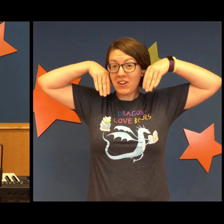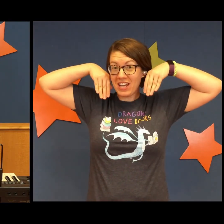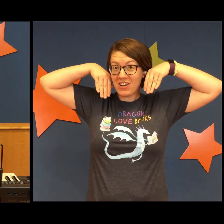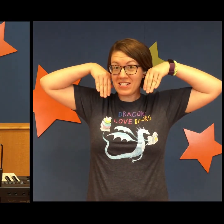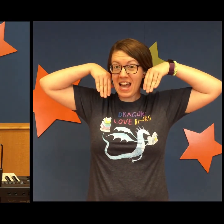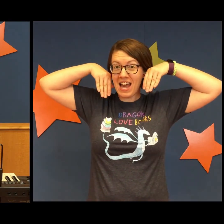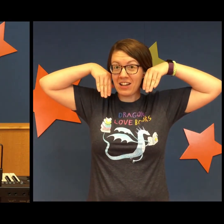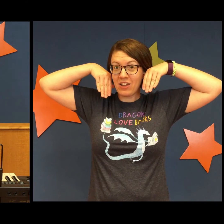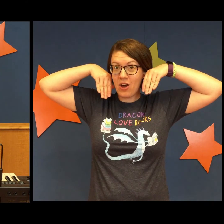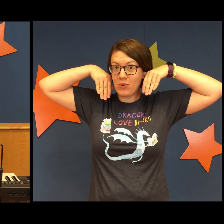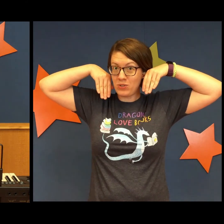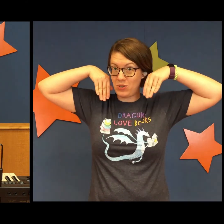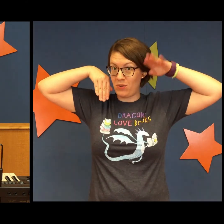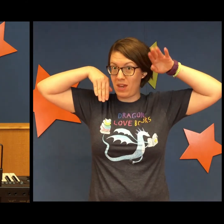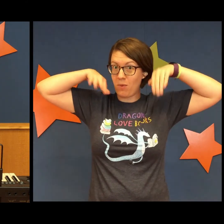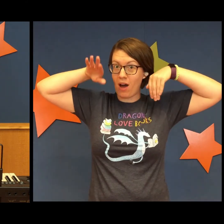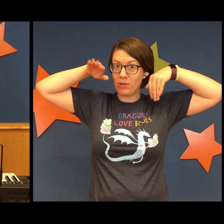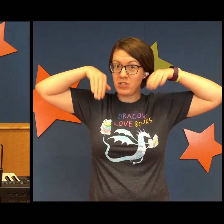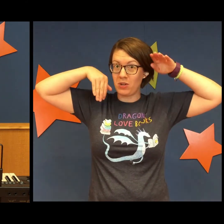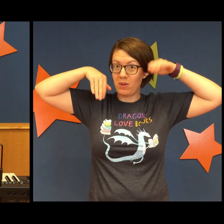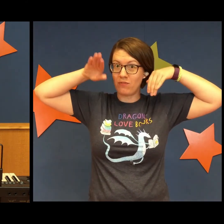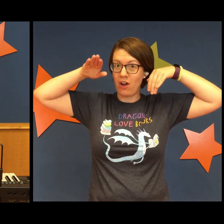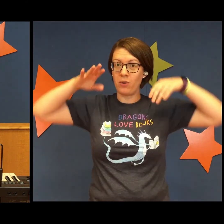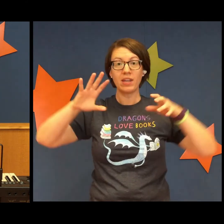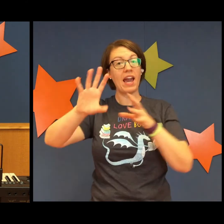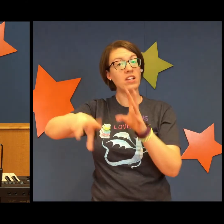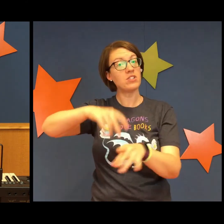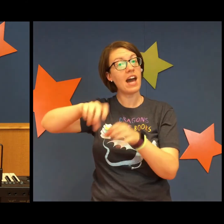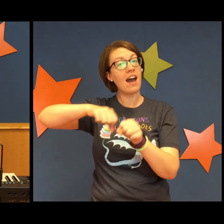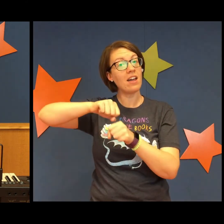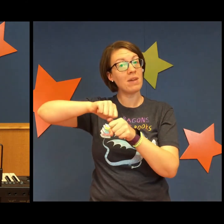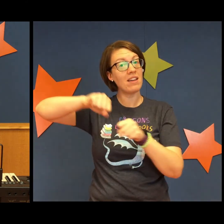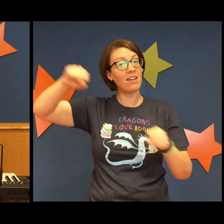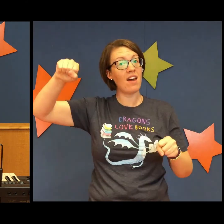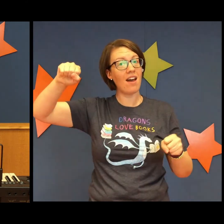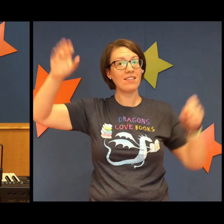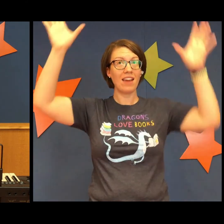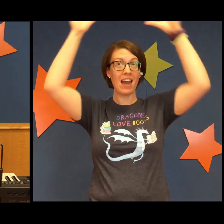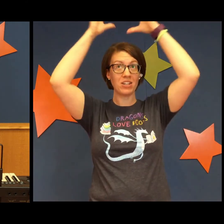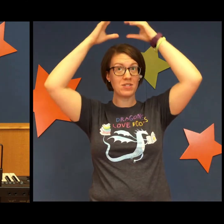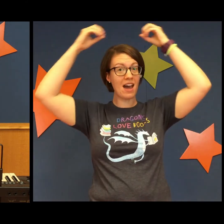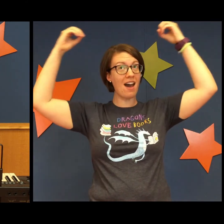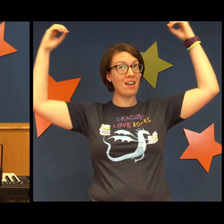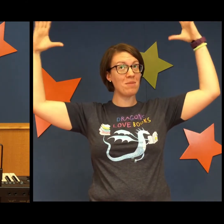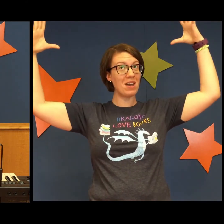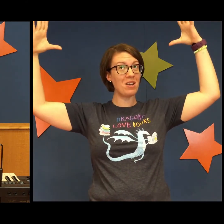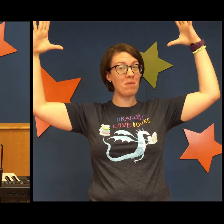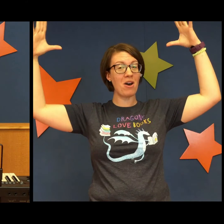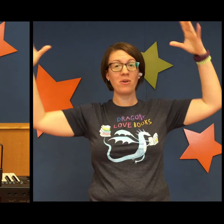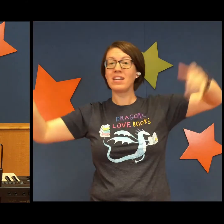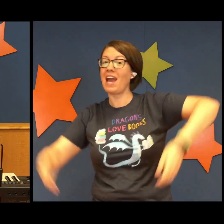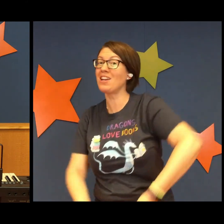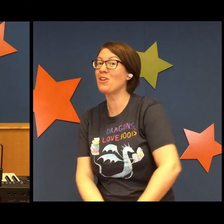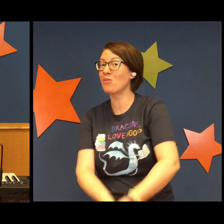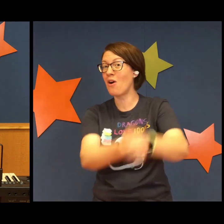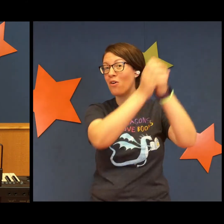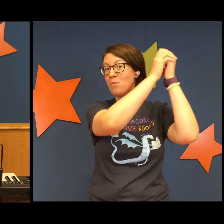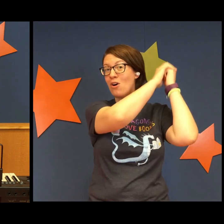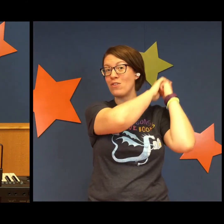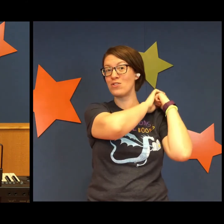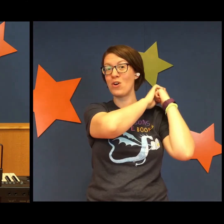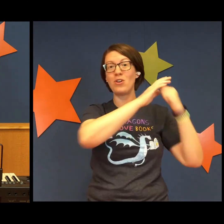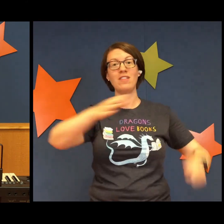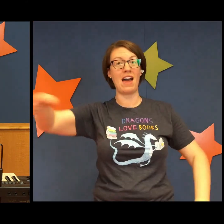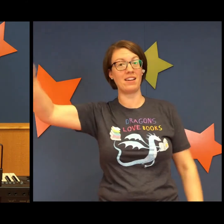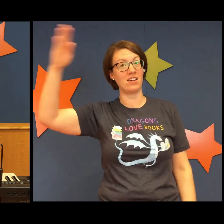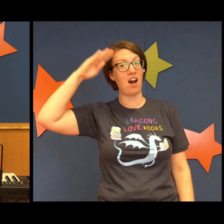Do your ears hang low? Do they wobble to and fro? Can you tie 'em in a knot? Can you tie 'em in a bow? Can you throw 'em